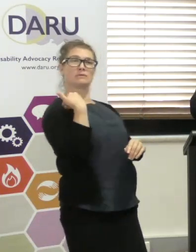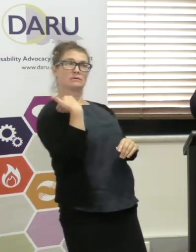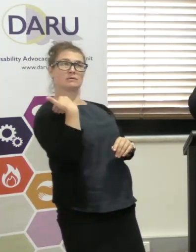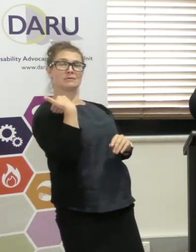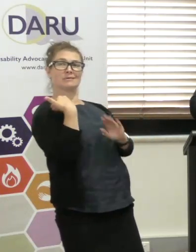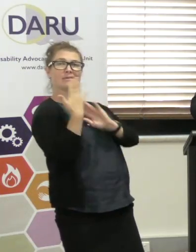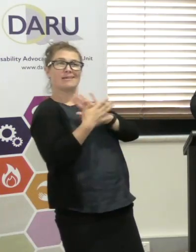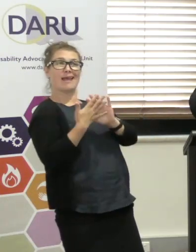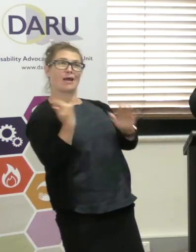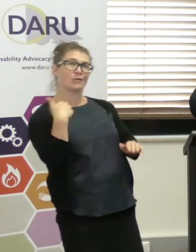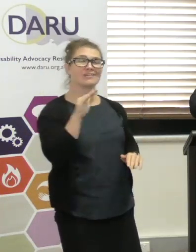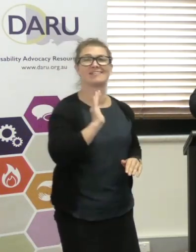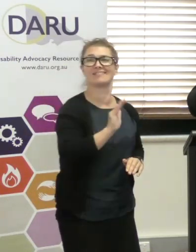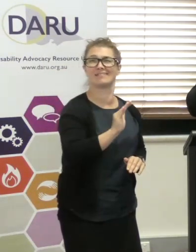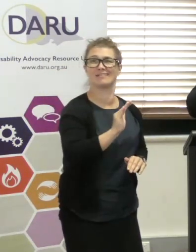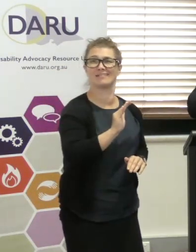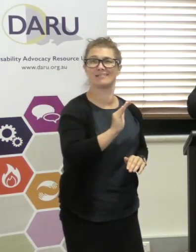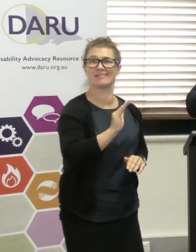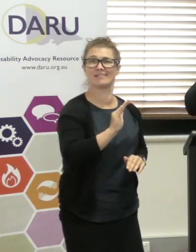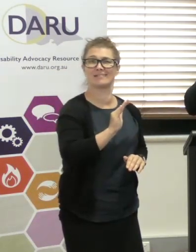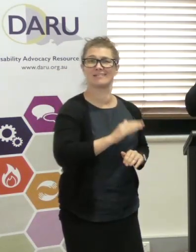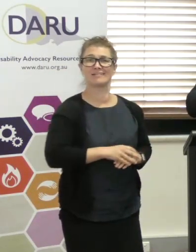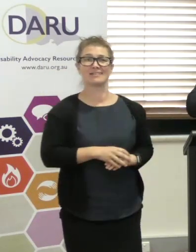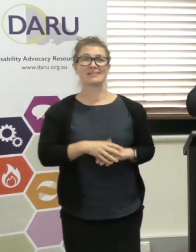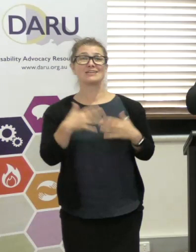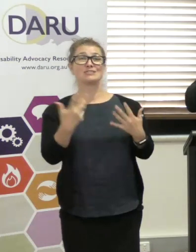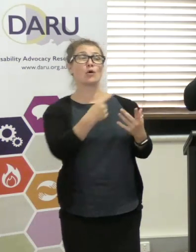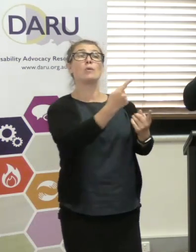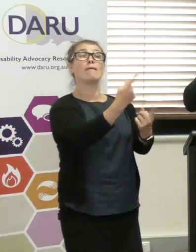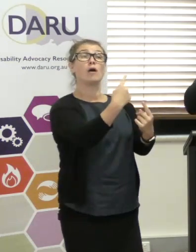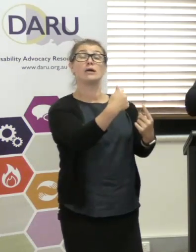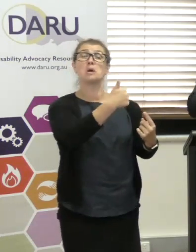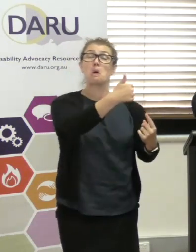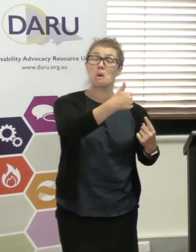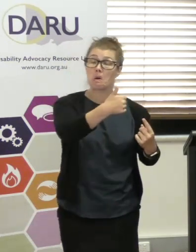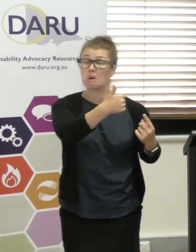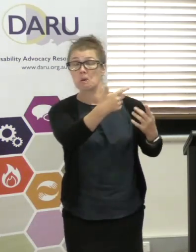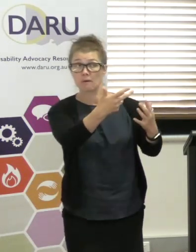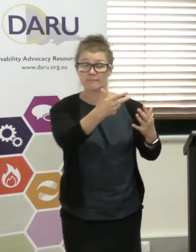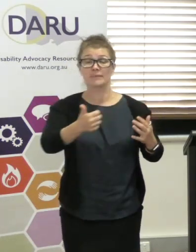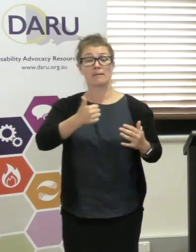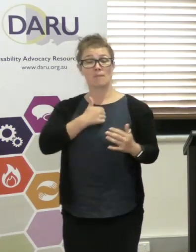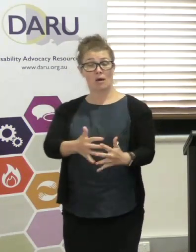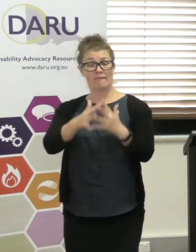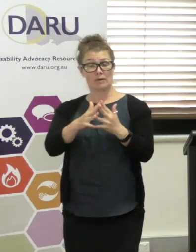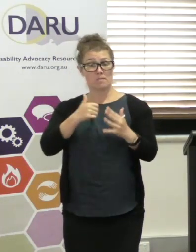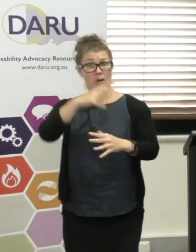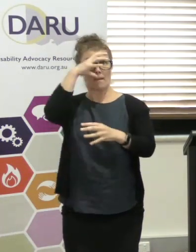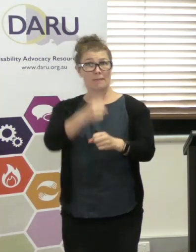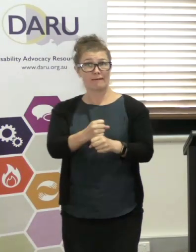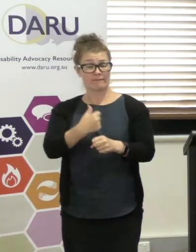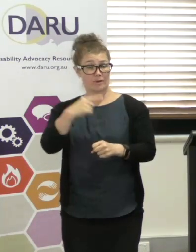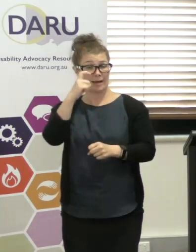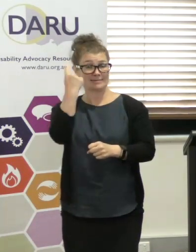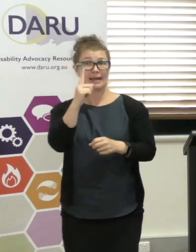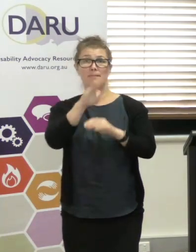our advisors, and it's our values, our belief, it's our understanding of inclusion